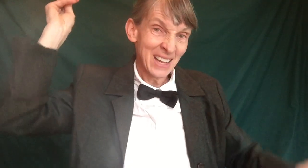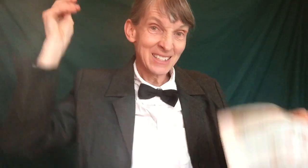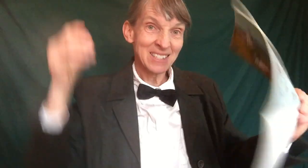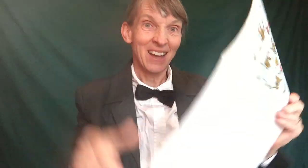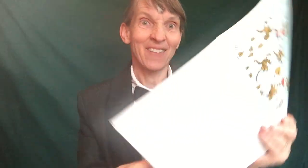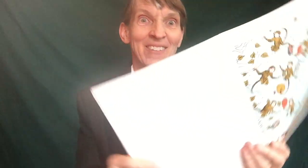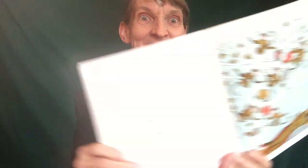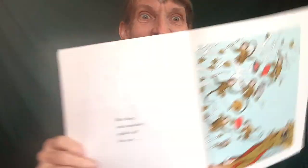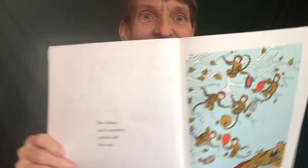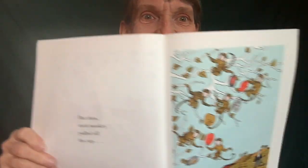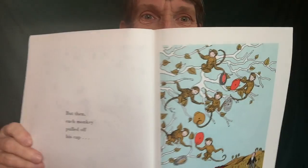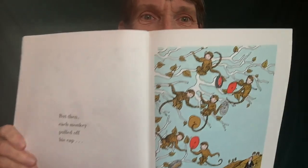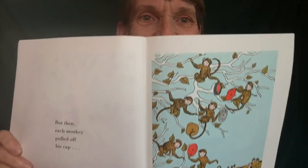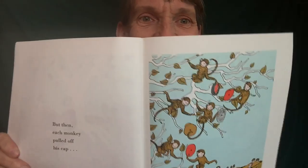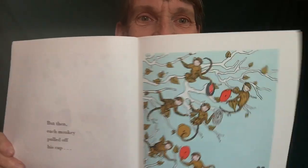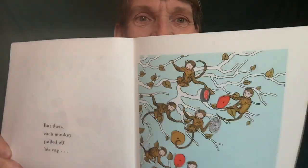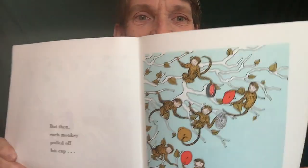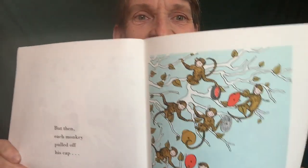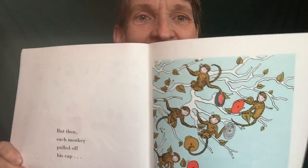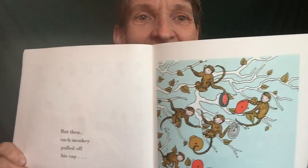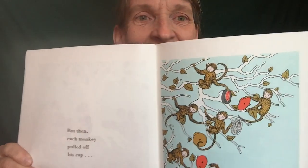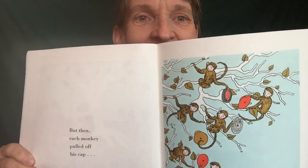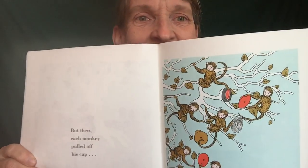and what do you think they did?